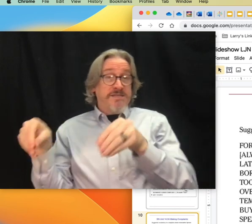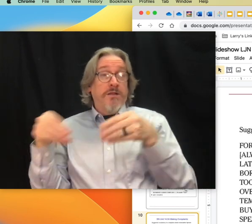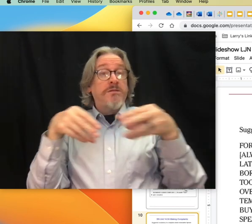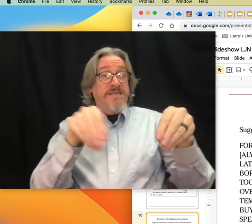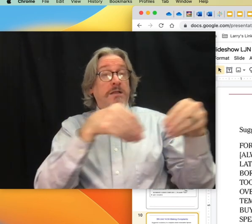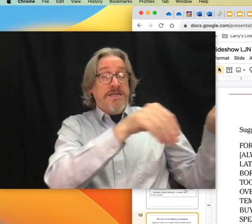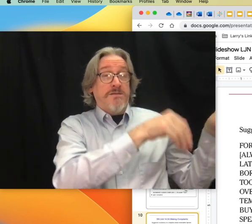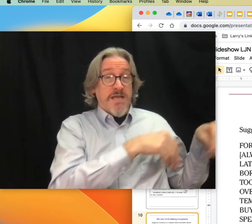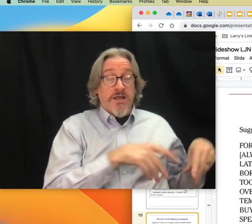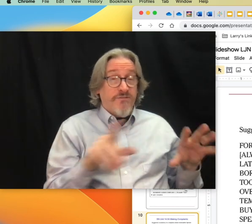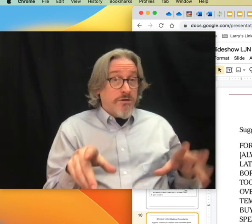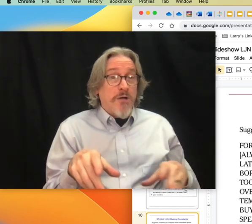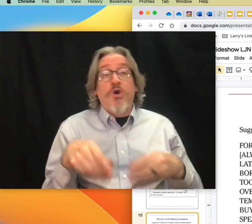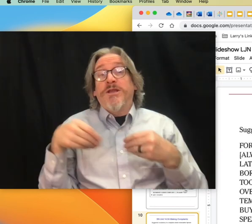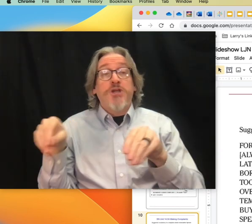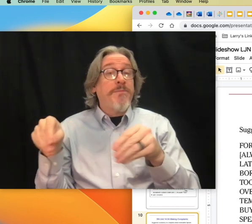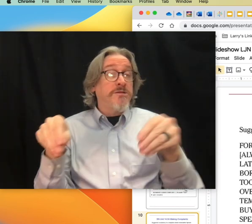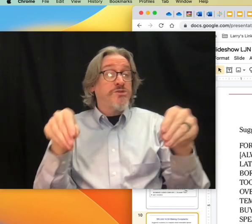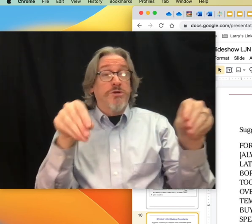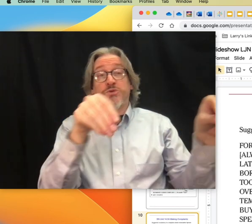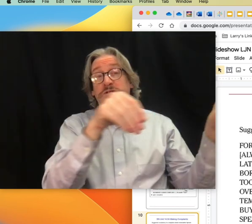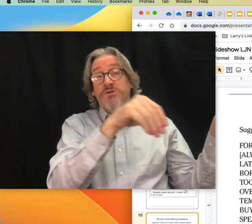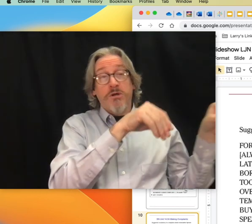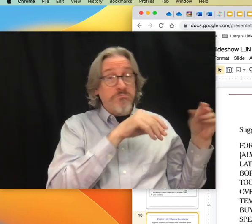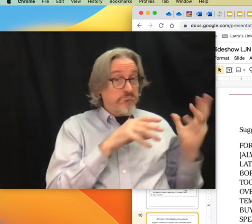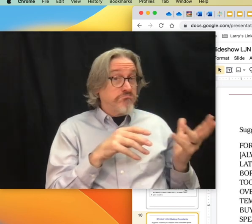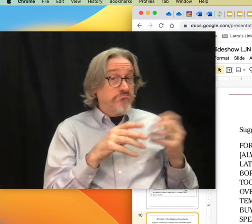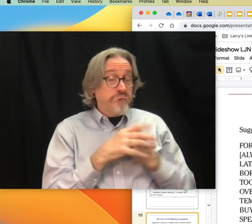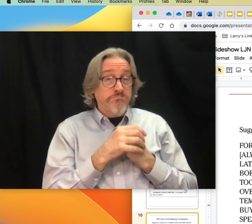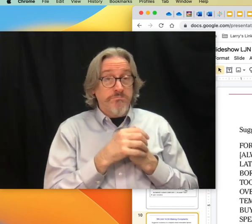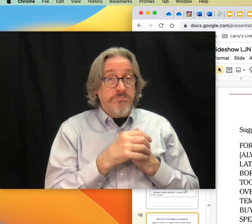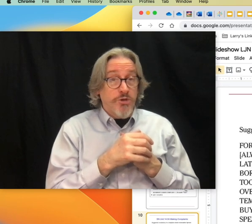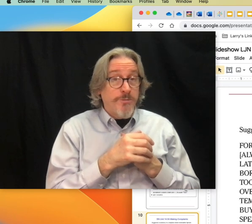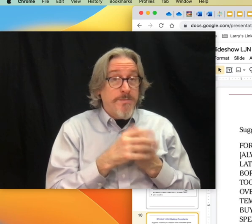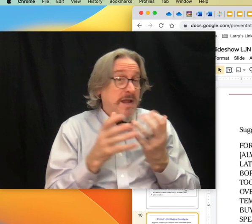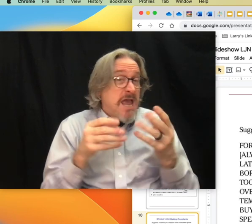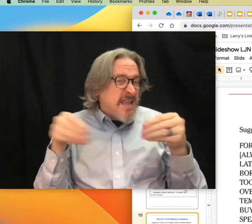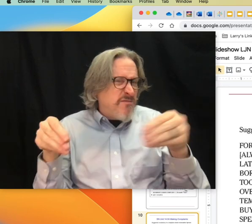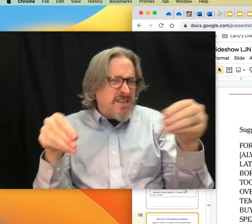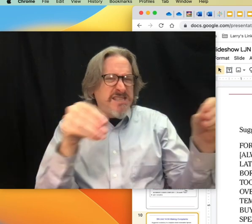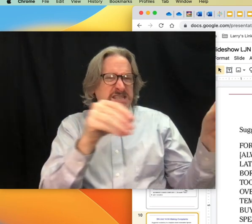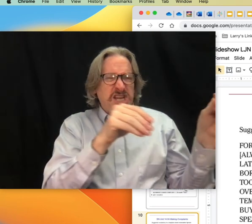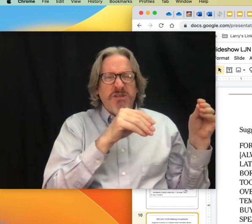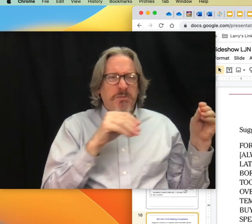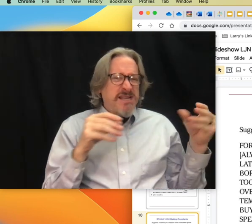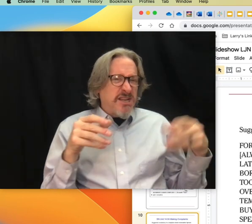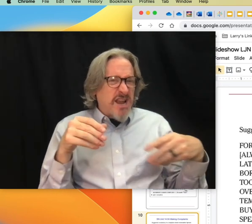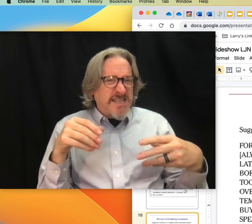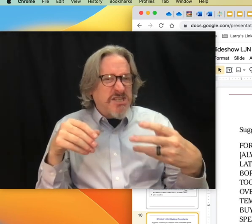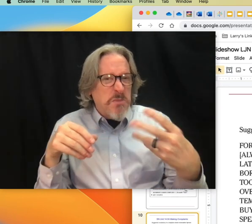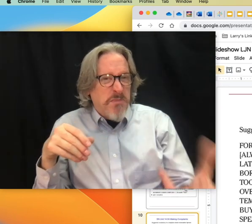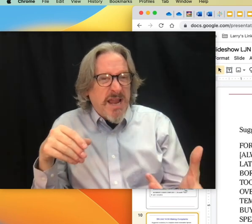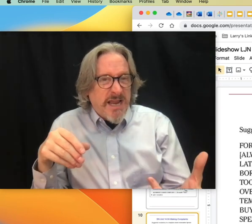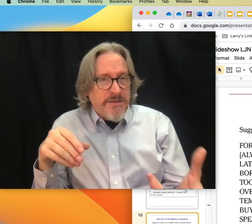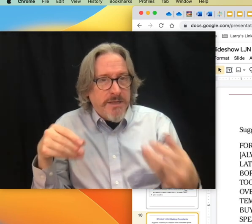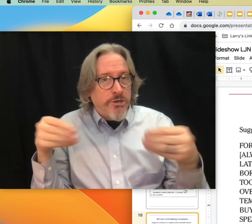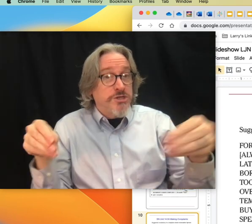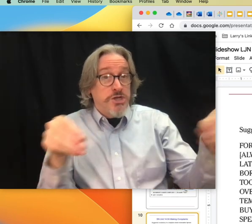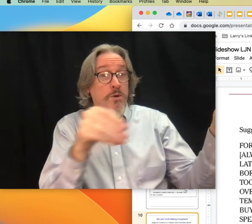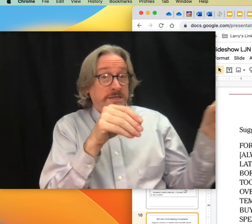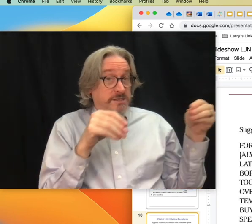recurring, right? Sell, sell, sell, sell. If you're out going shopping, store to store to store, you could be buying. This generally implies that you're not necessarily